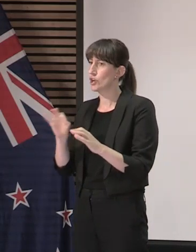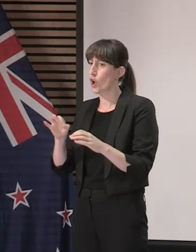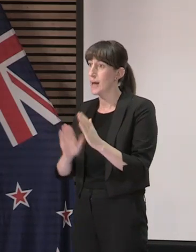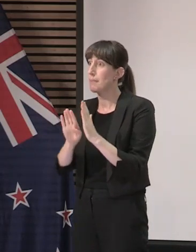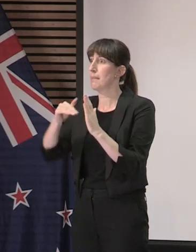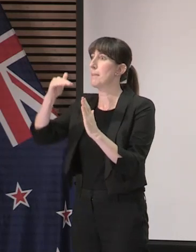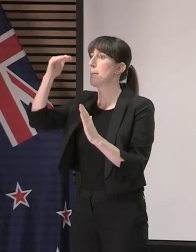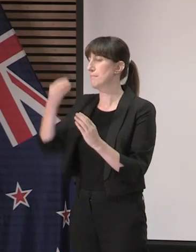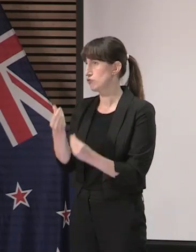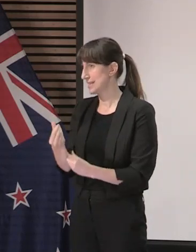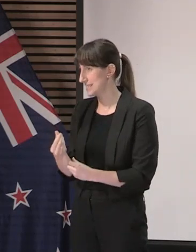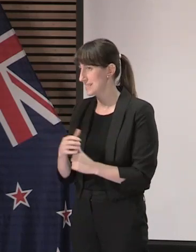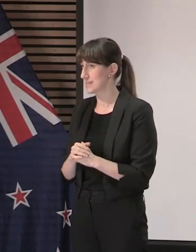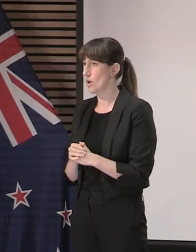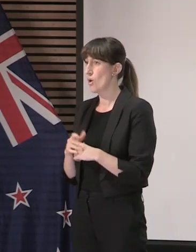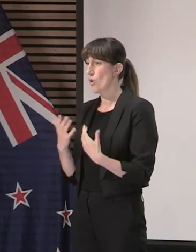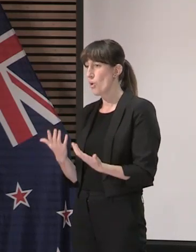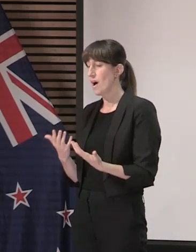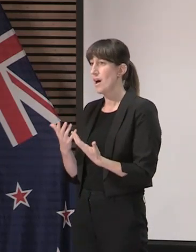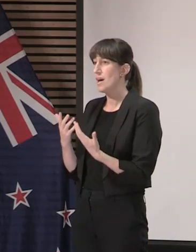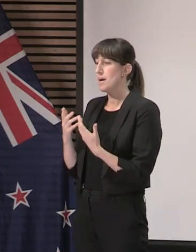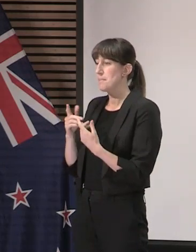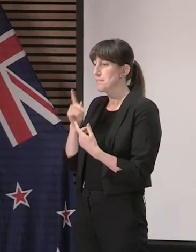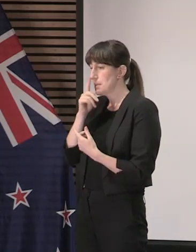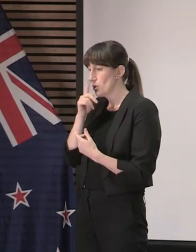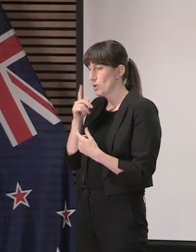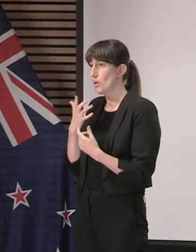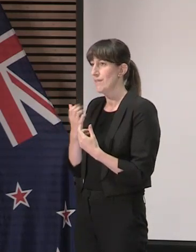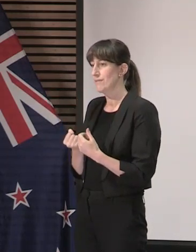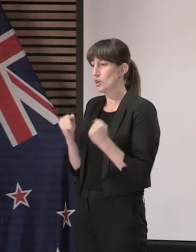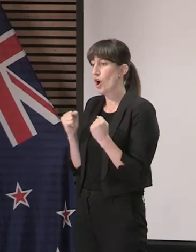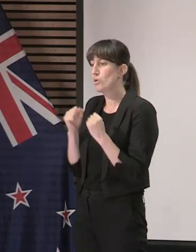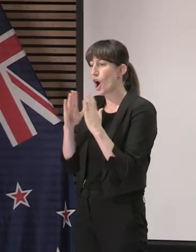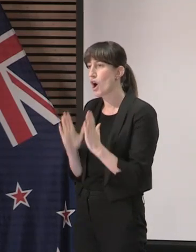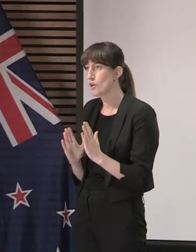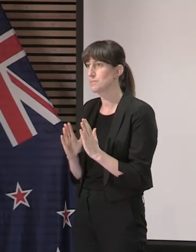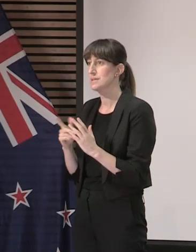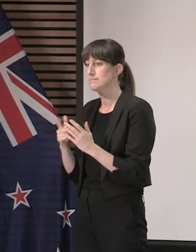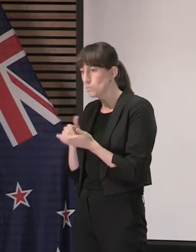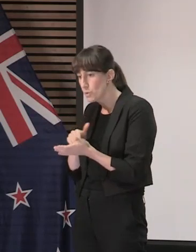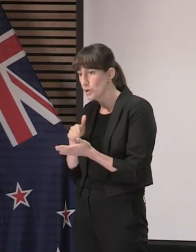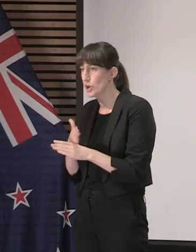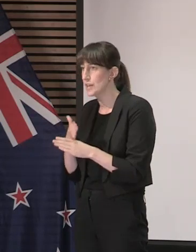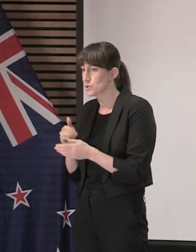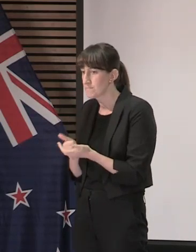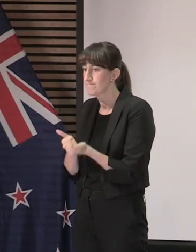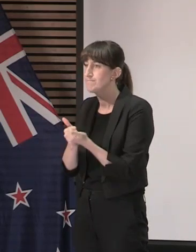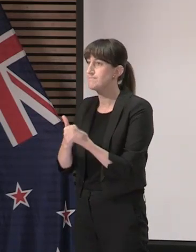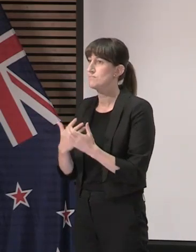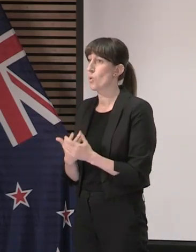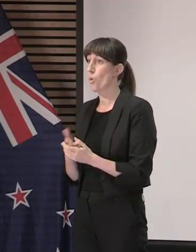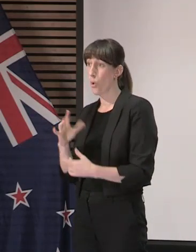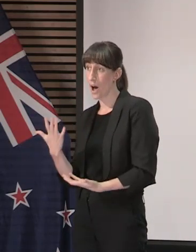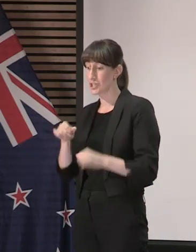on restricted incomes to keep warmer and well, New Zealanders who are staying home to save lives, the student army delivering groceries to